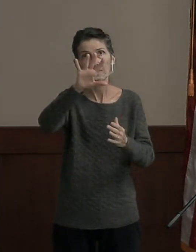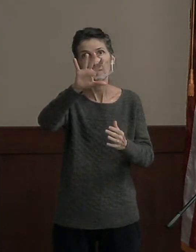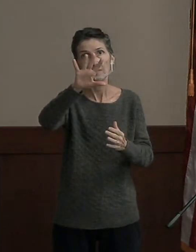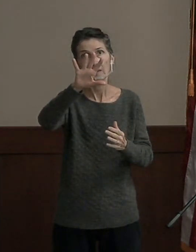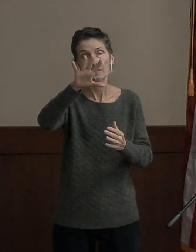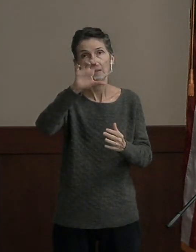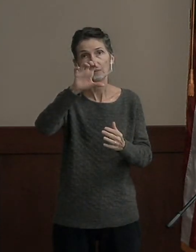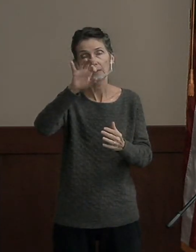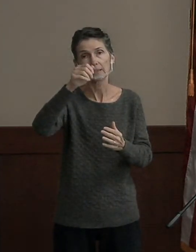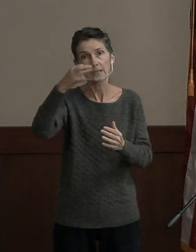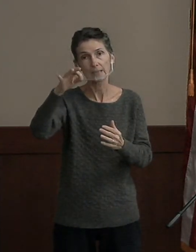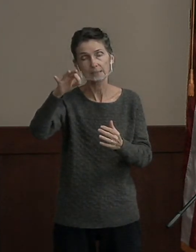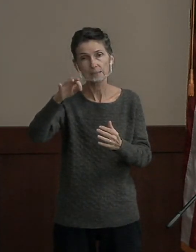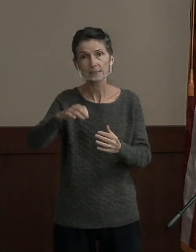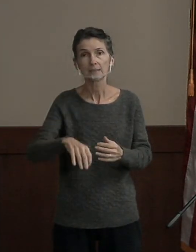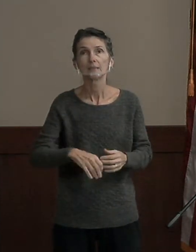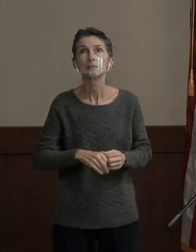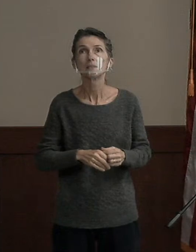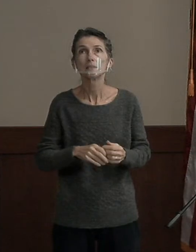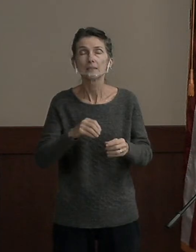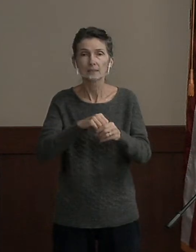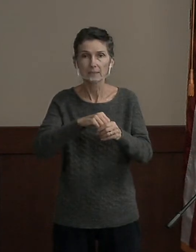141,519, which is about 8th highest in Maryland.